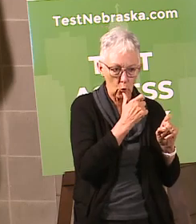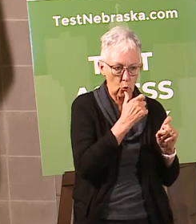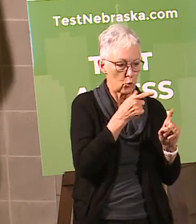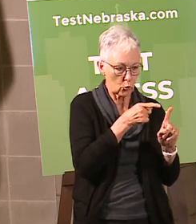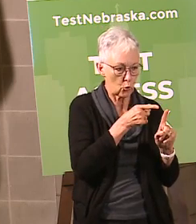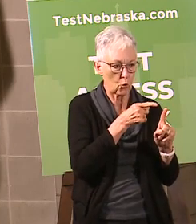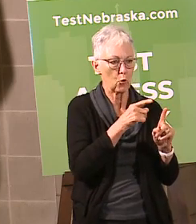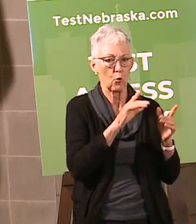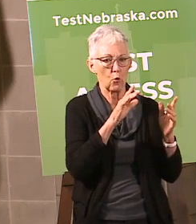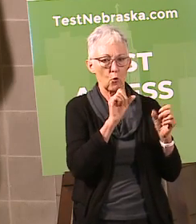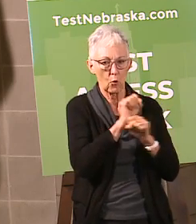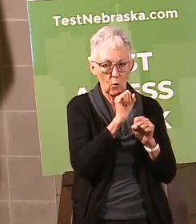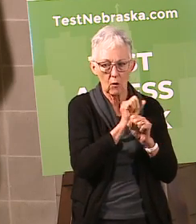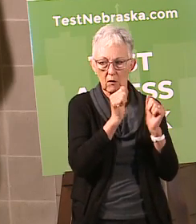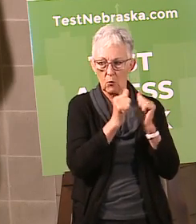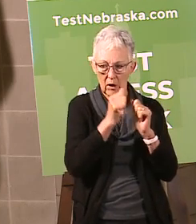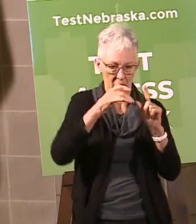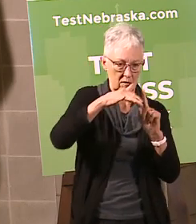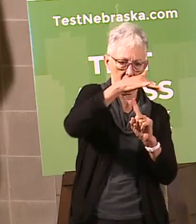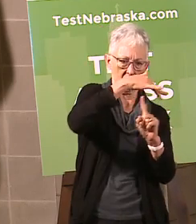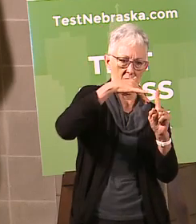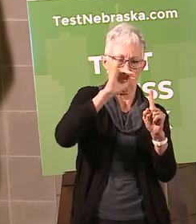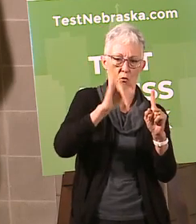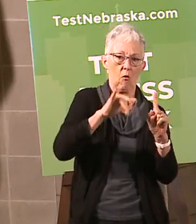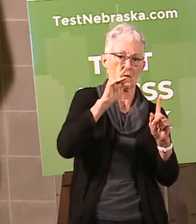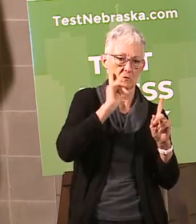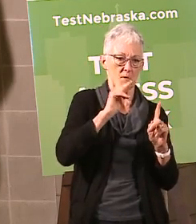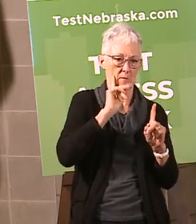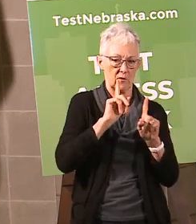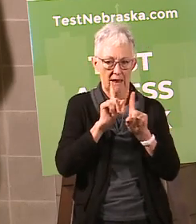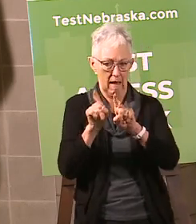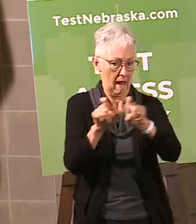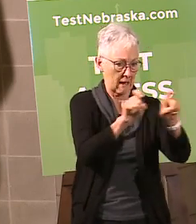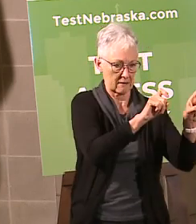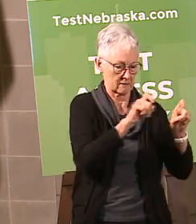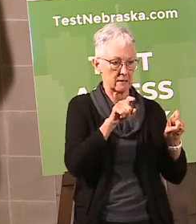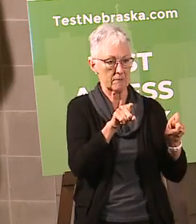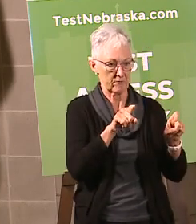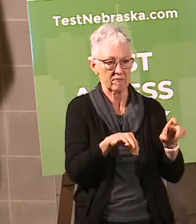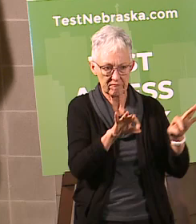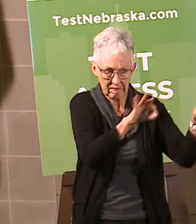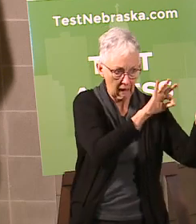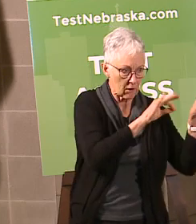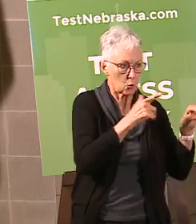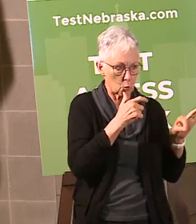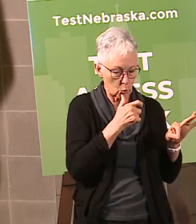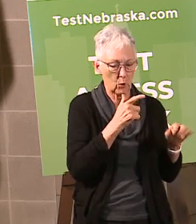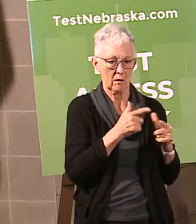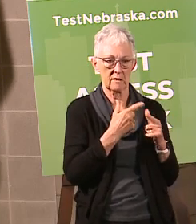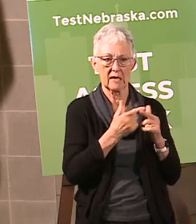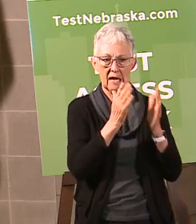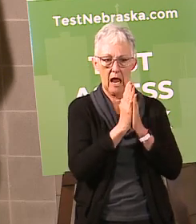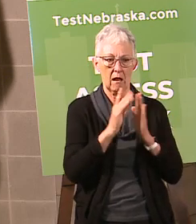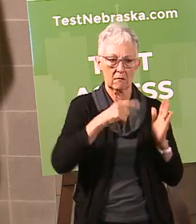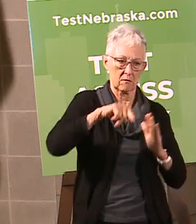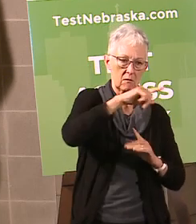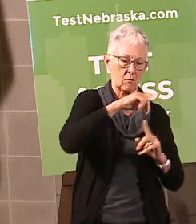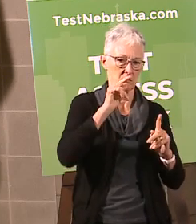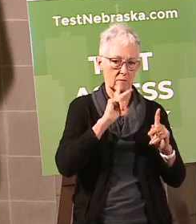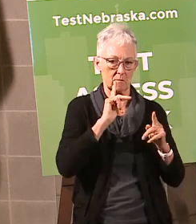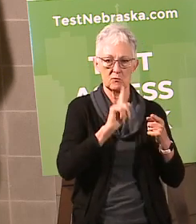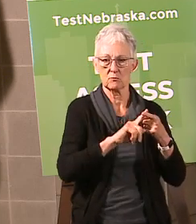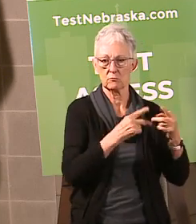treating everybody else in Nebraska with regard to the priority for getting testing. And so, but I do want to remind people that testing is just a point in